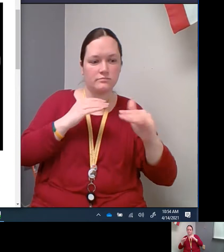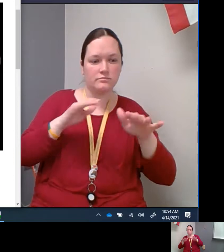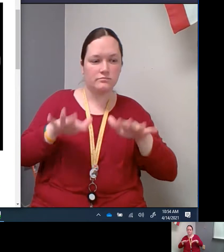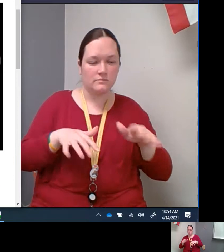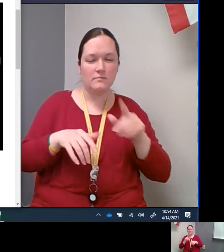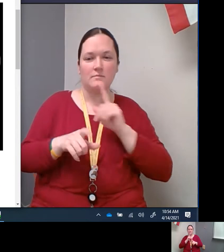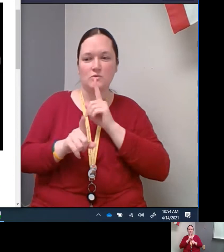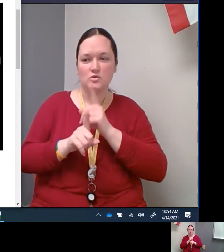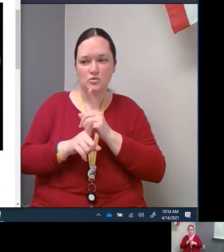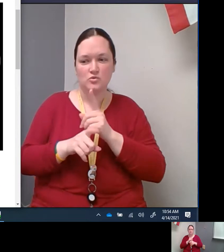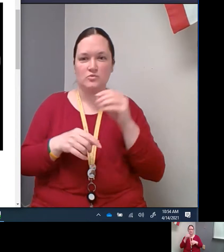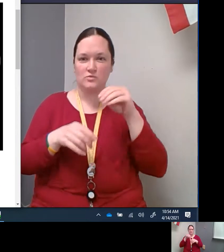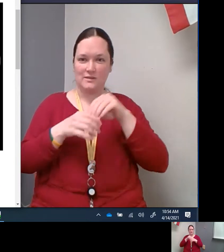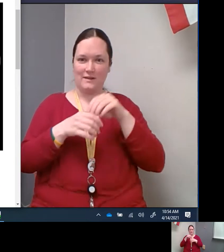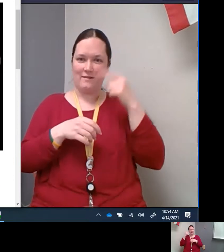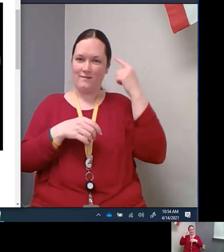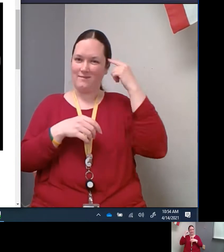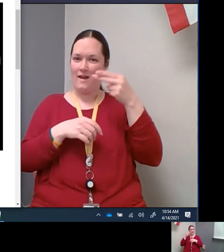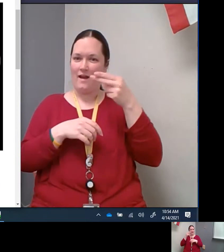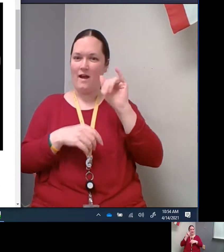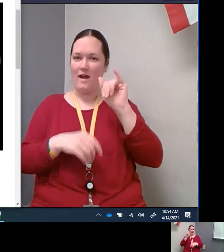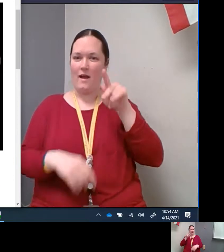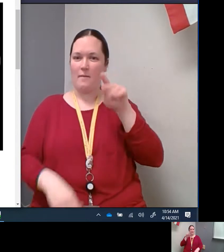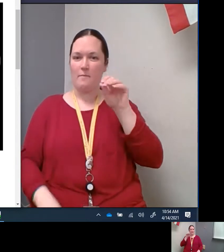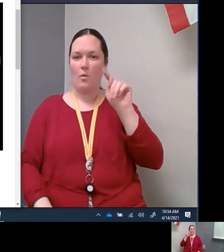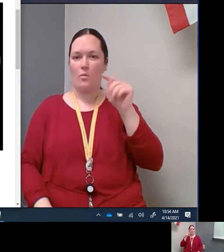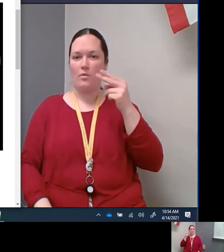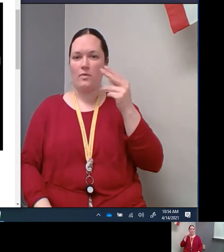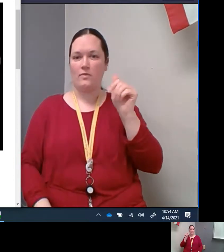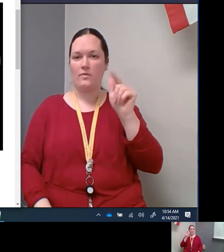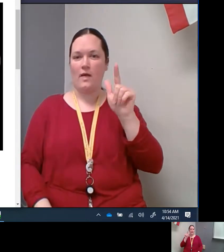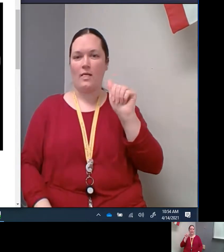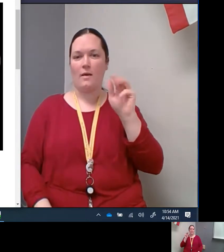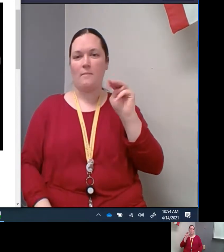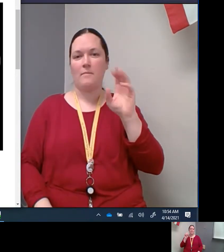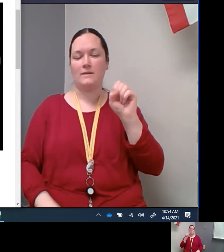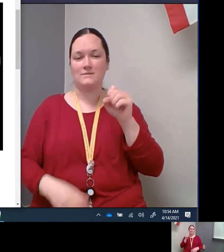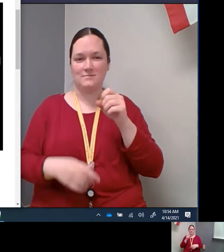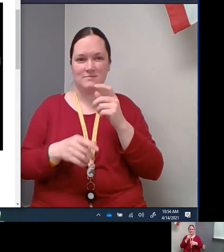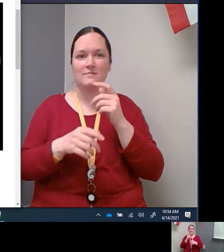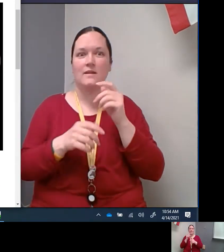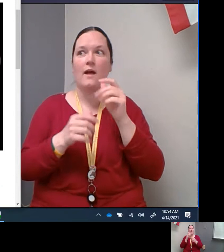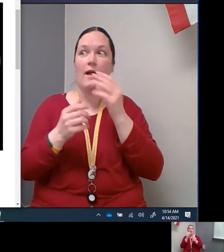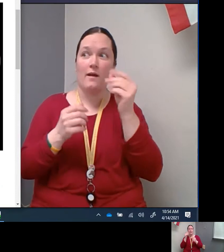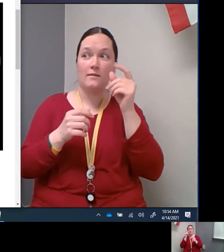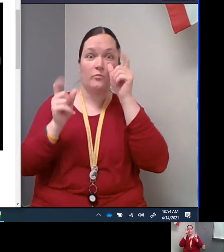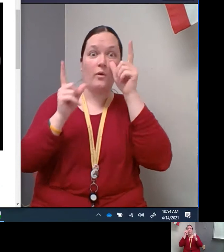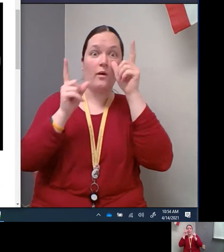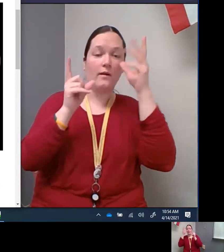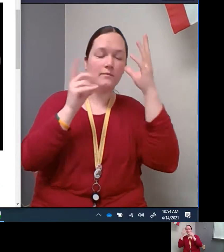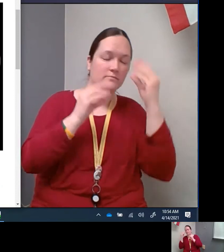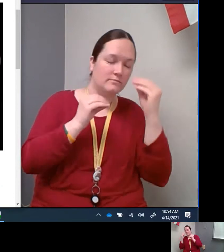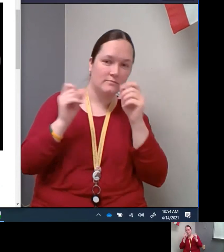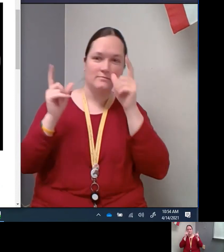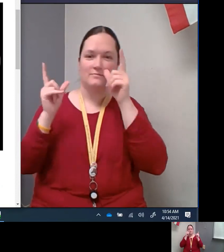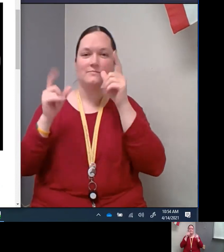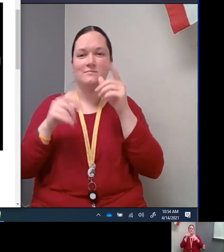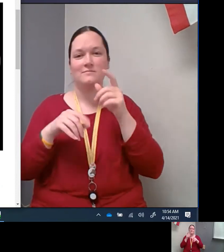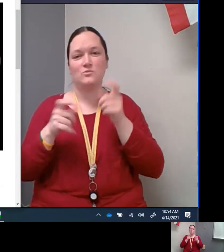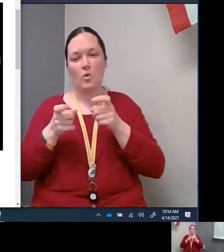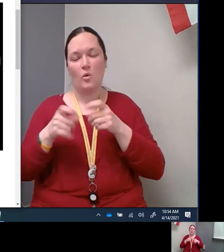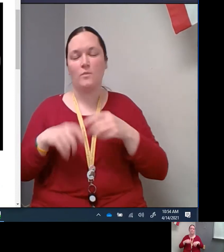is contained right up in the hypothalamus. Also important in circadian rhythms. And then if we look right below that, you can see a little gland